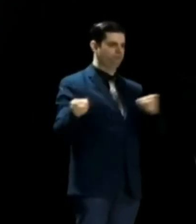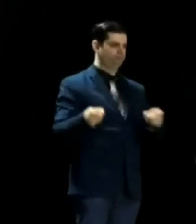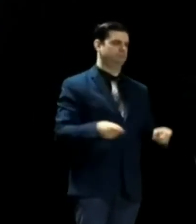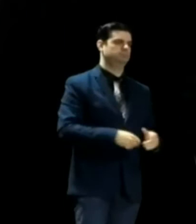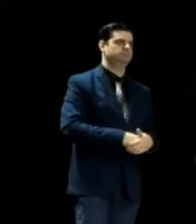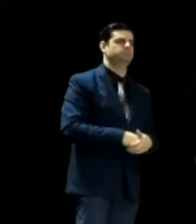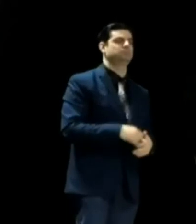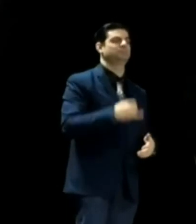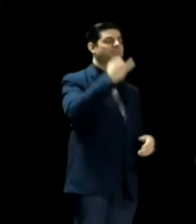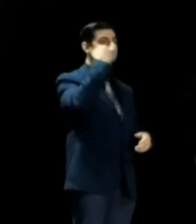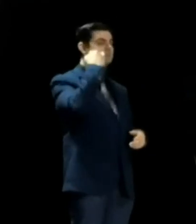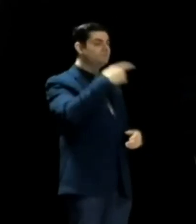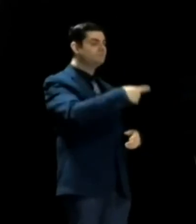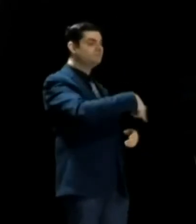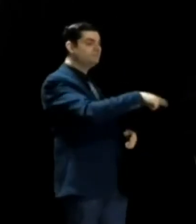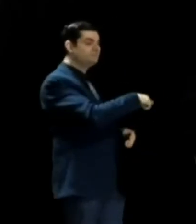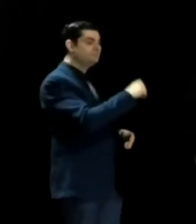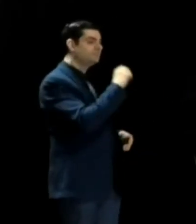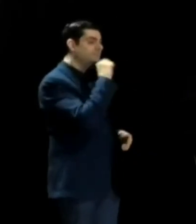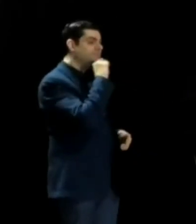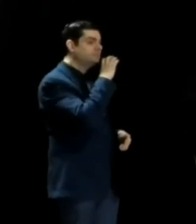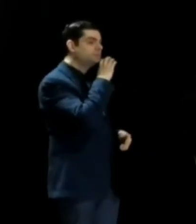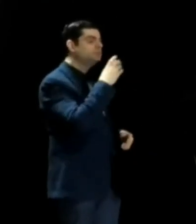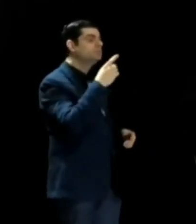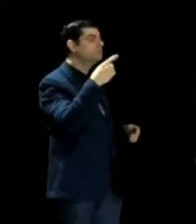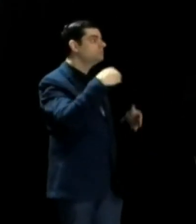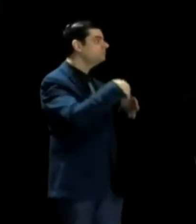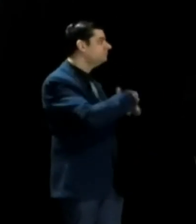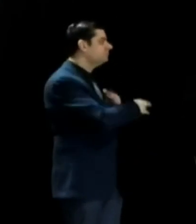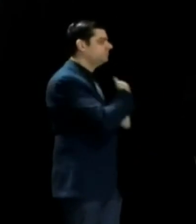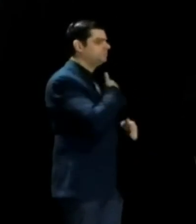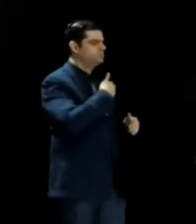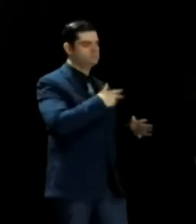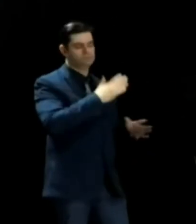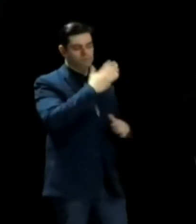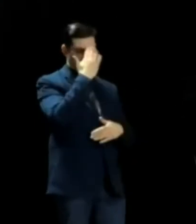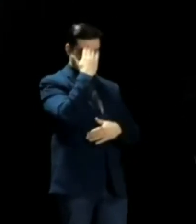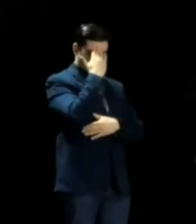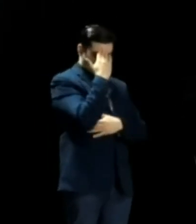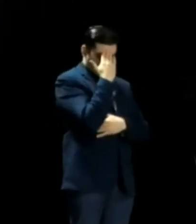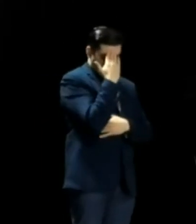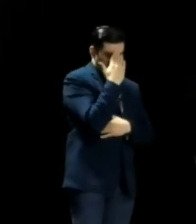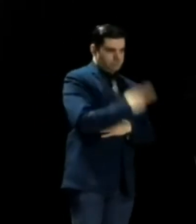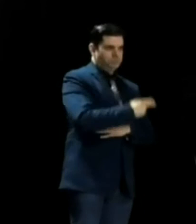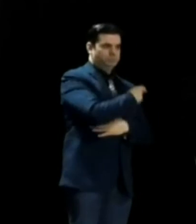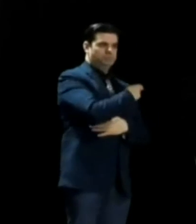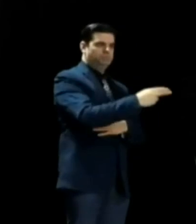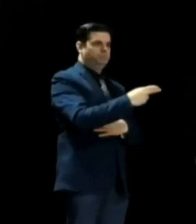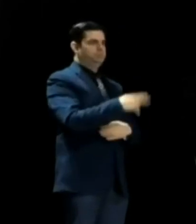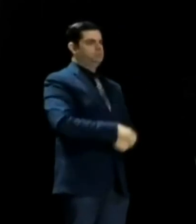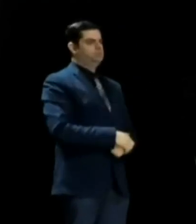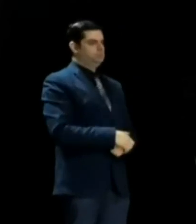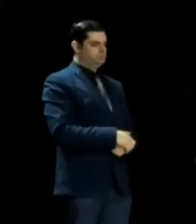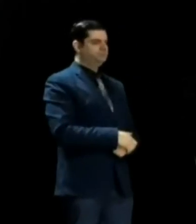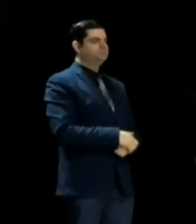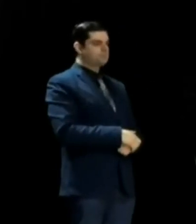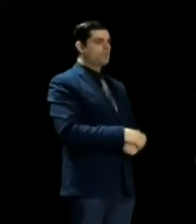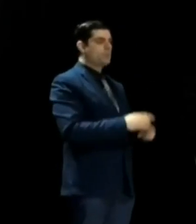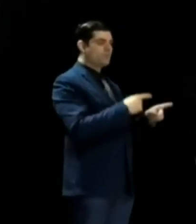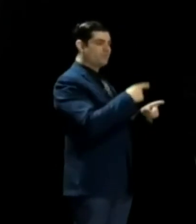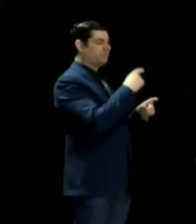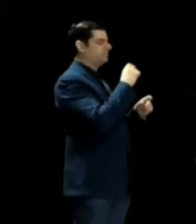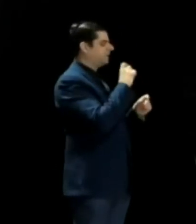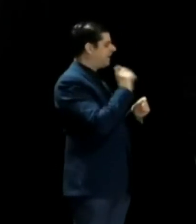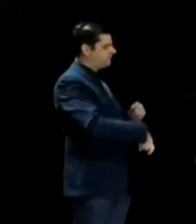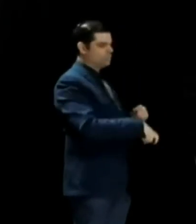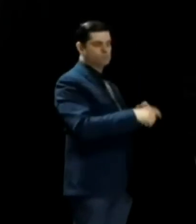hospitalized, they get very sick. And so we're going to do this, and we're in a fight. We're taking the fight to COVID-19 with our